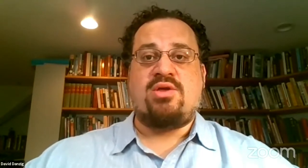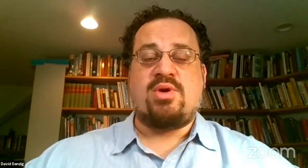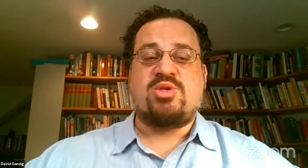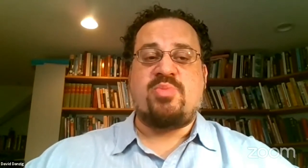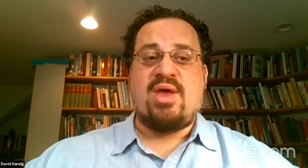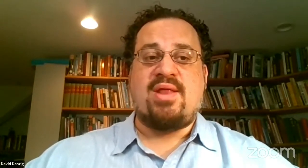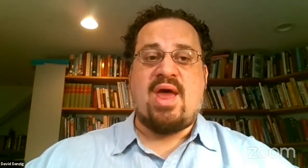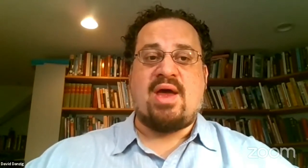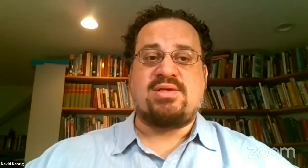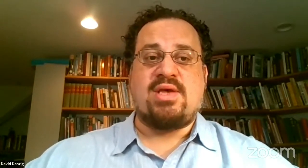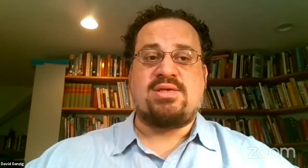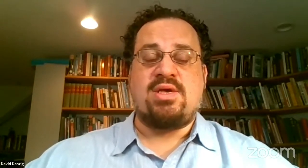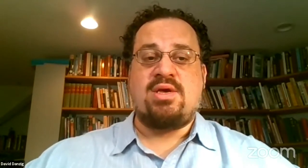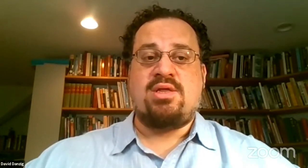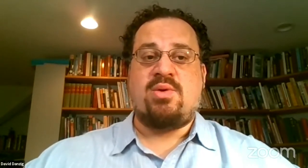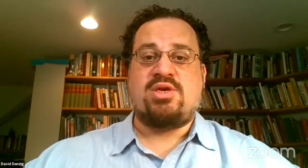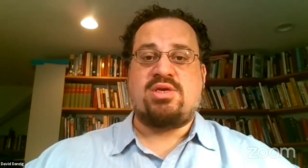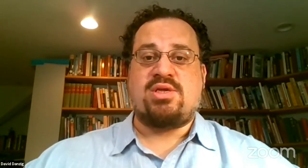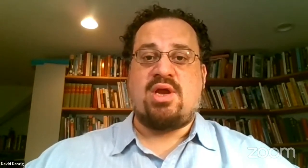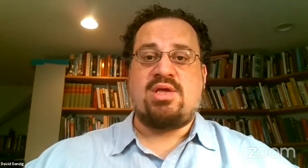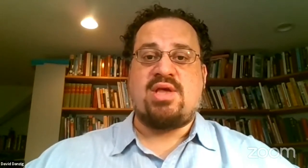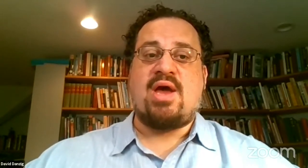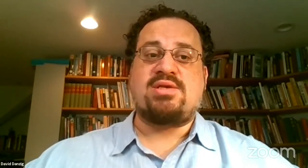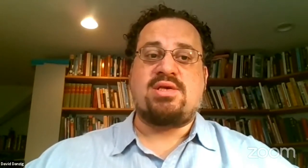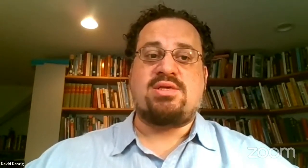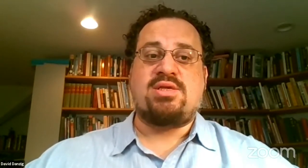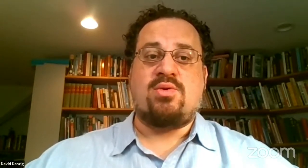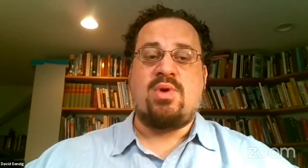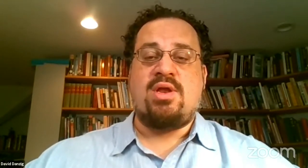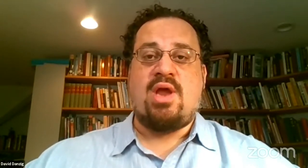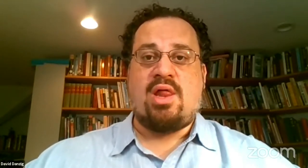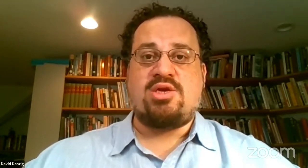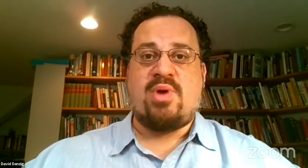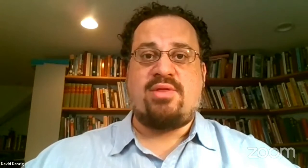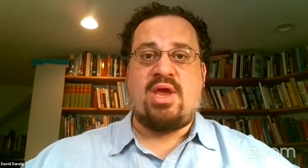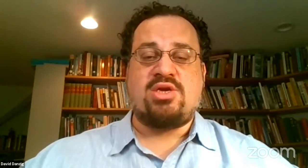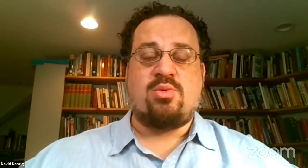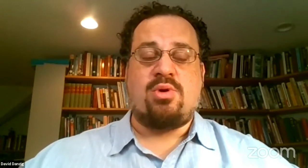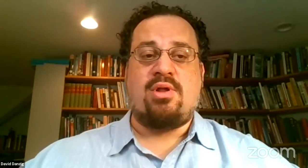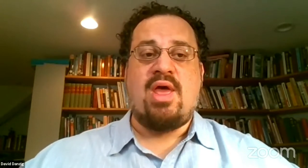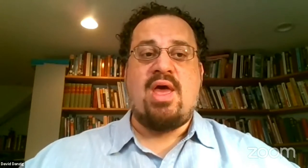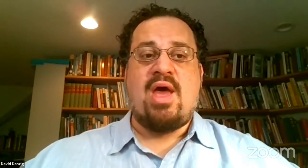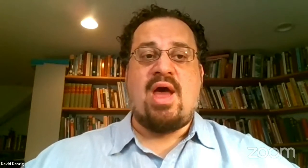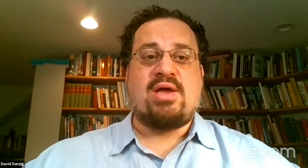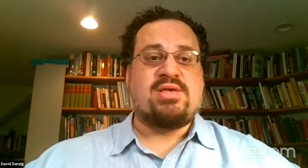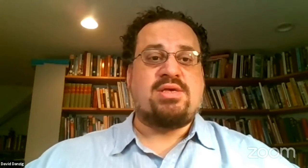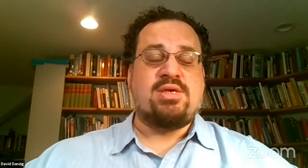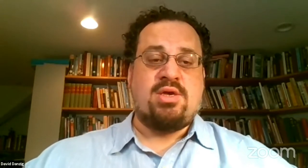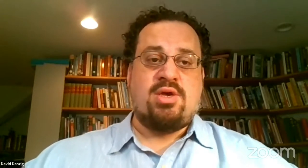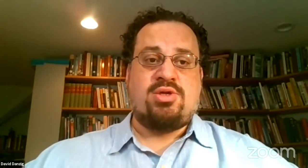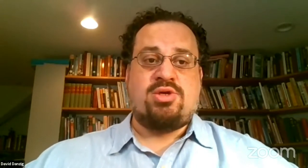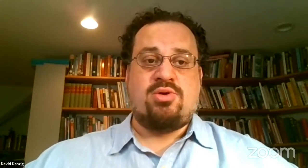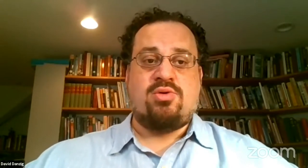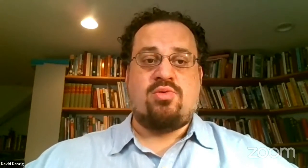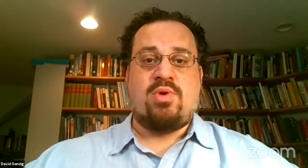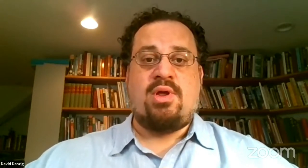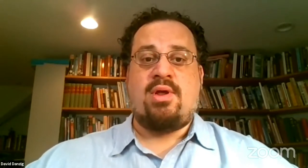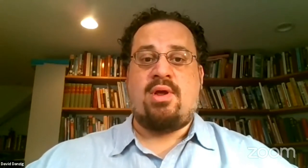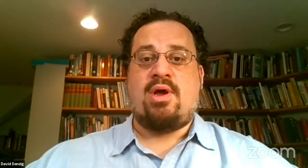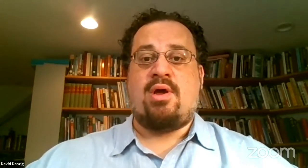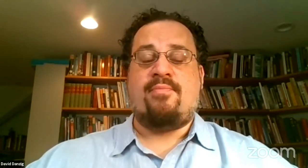by trying to expand access to ancient studies, access to knowledge about the ancient world, access